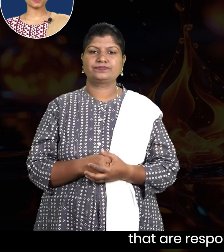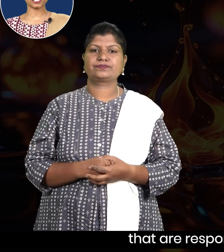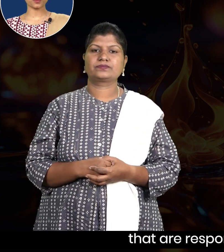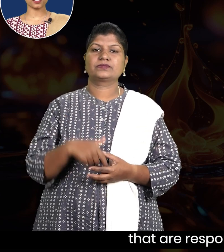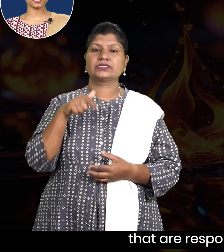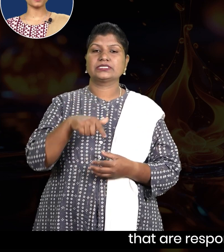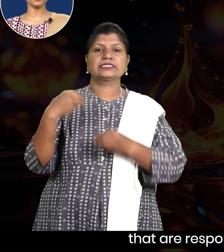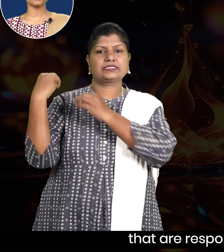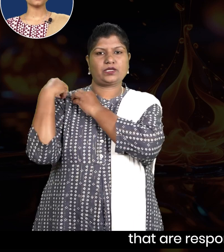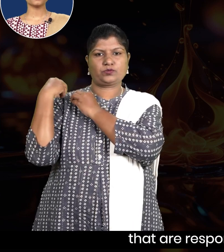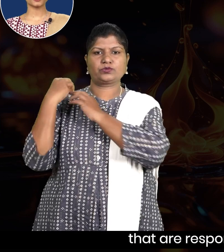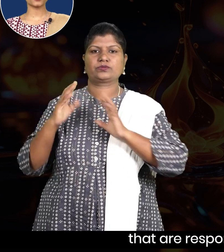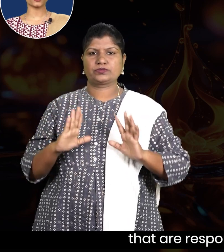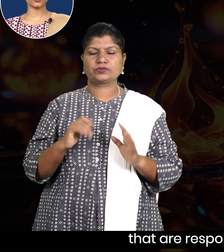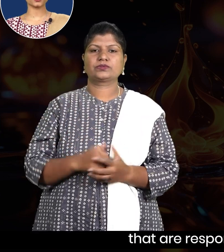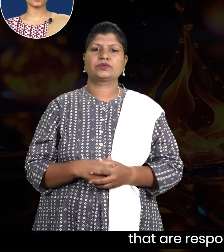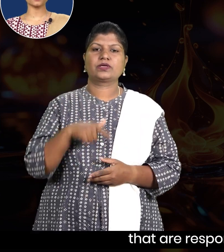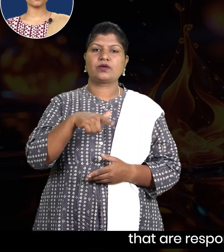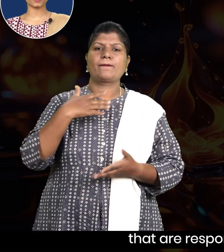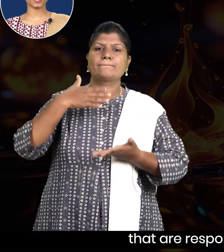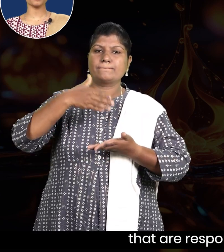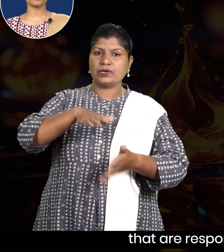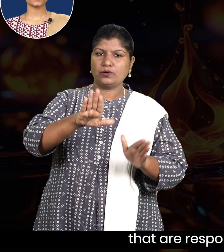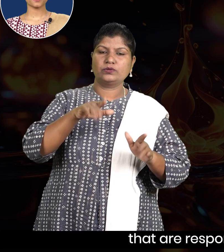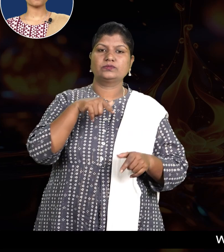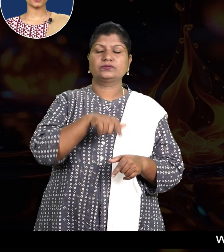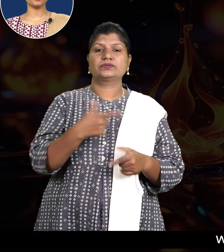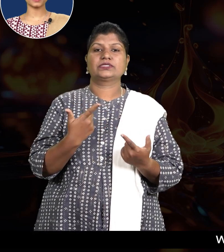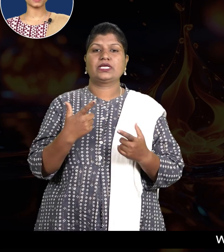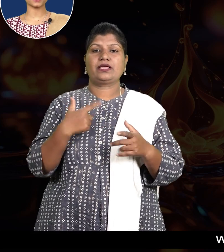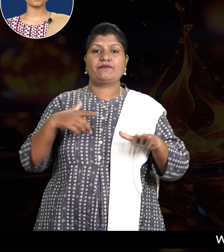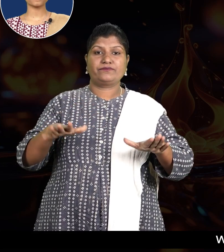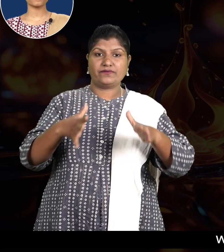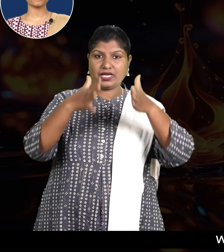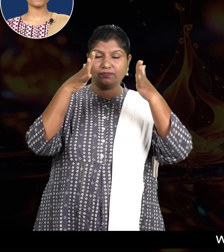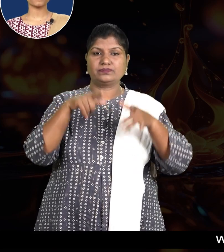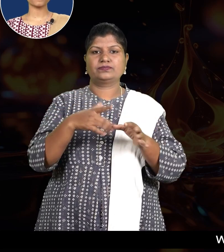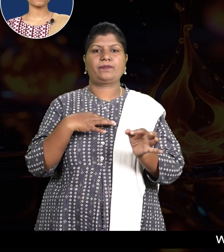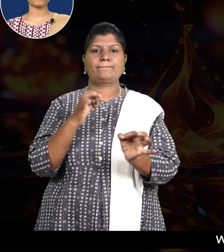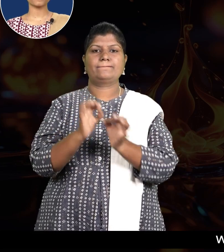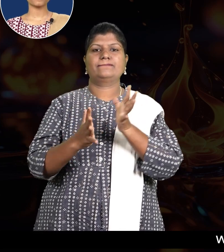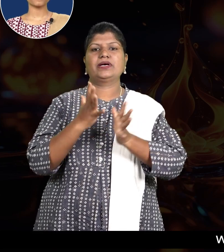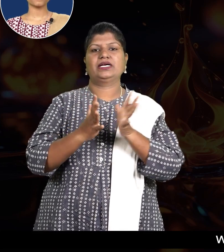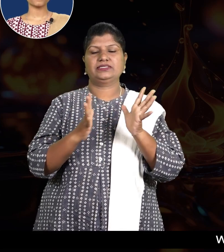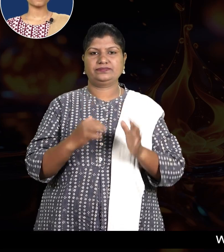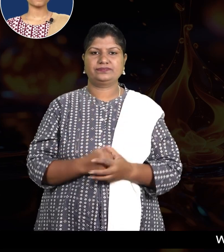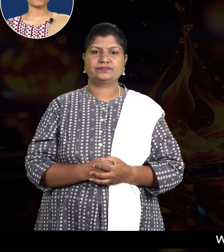that are responsible for producing flame while burning.